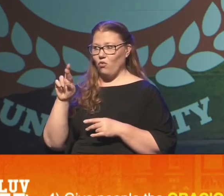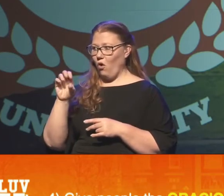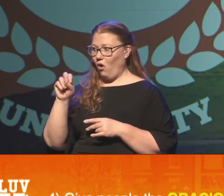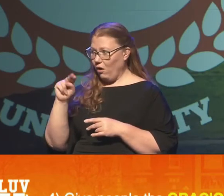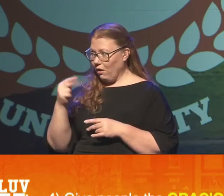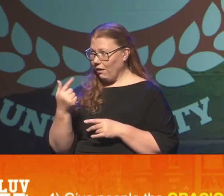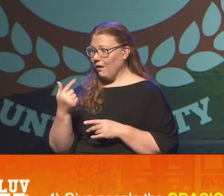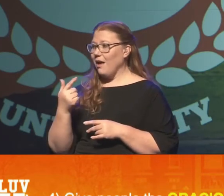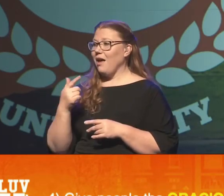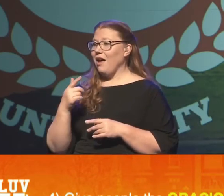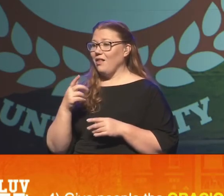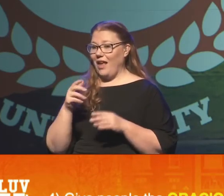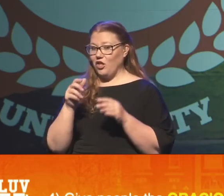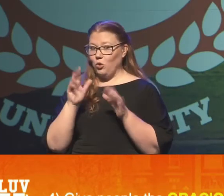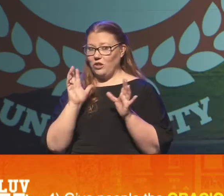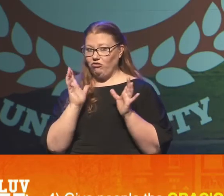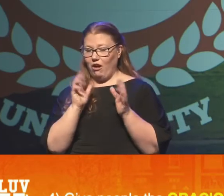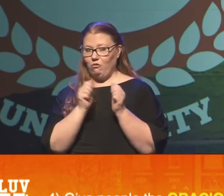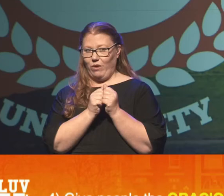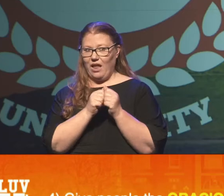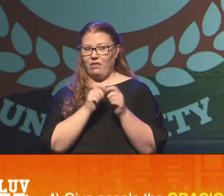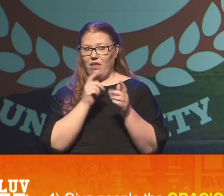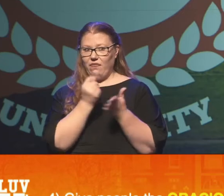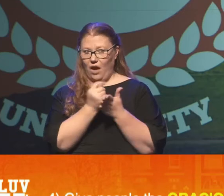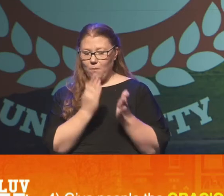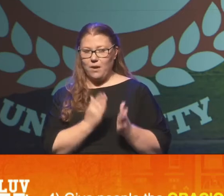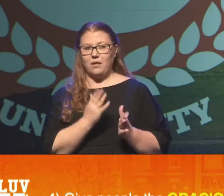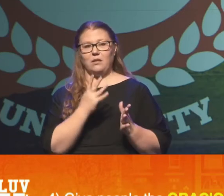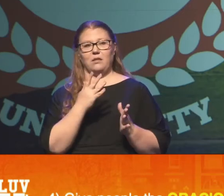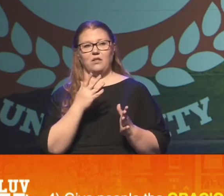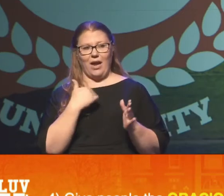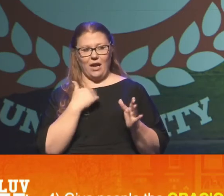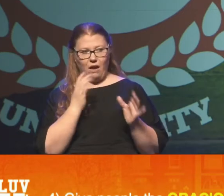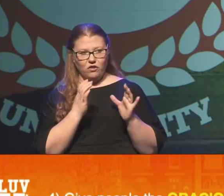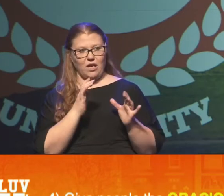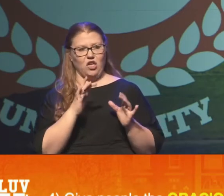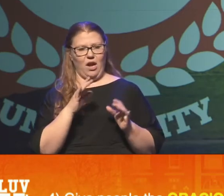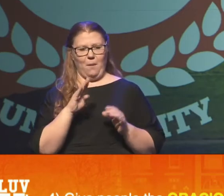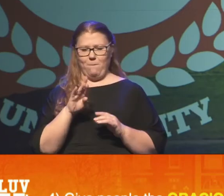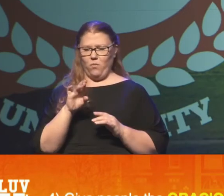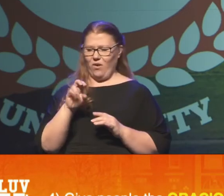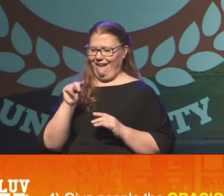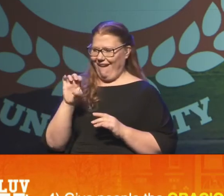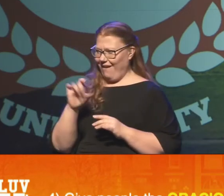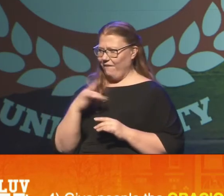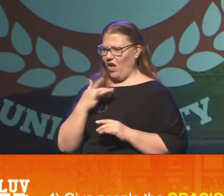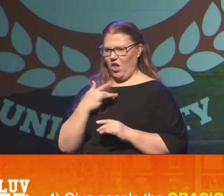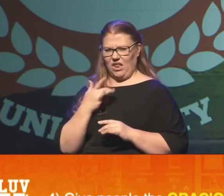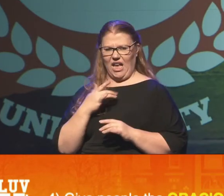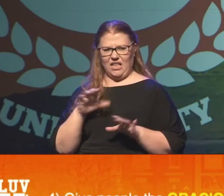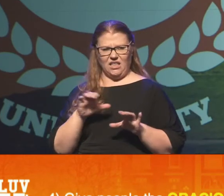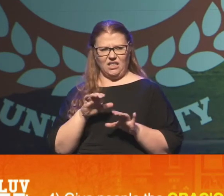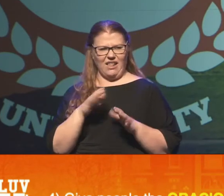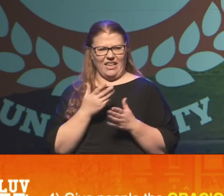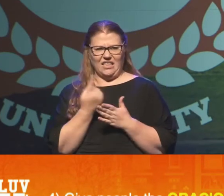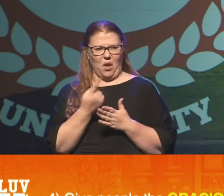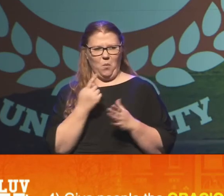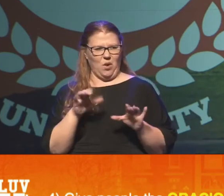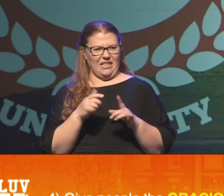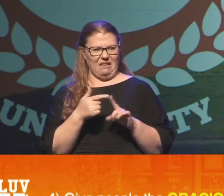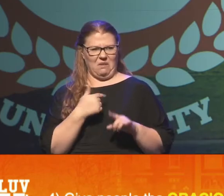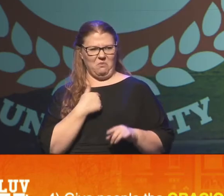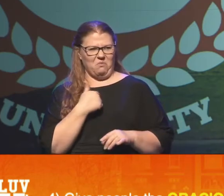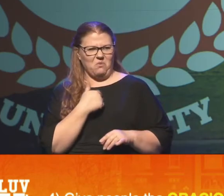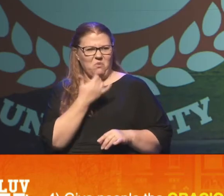talking about an experience that Brene had where she felt like she'd been really mistreated by someone. She'd